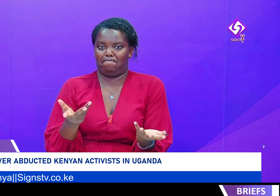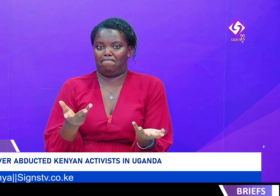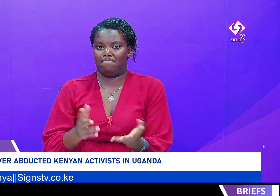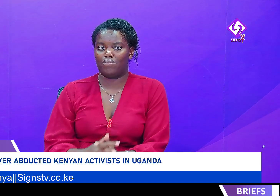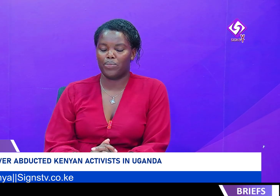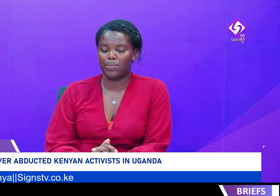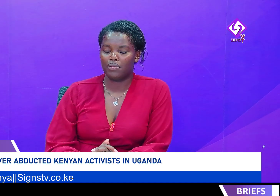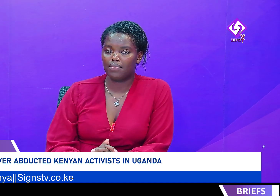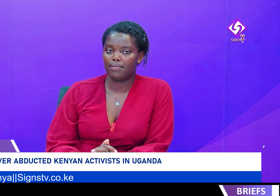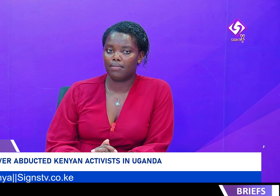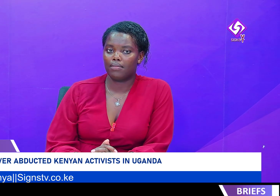for their safety.